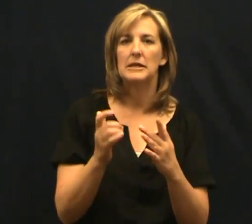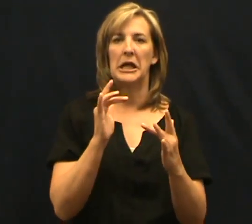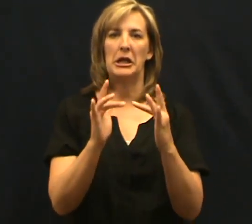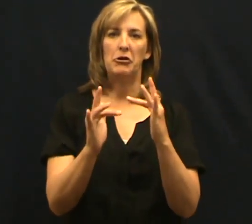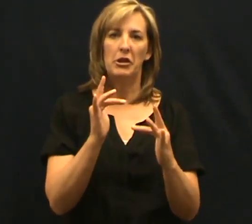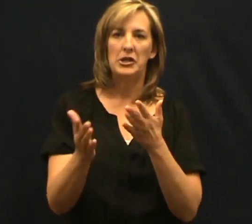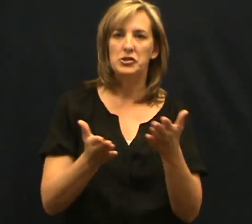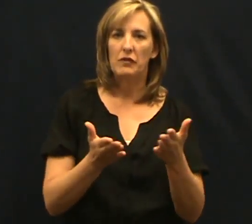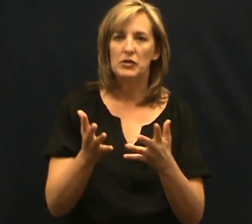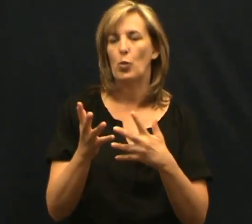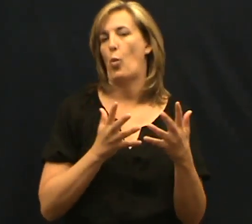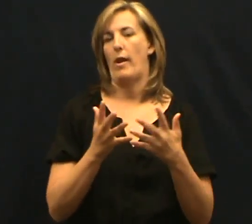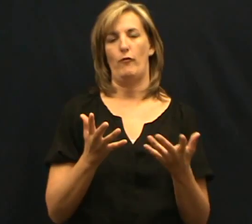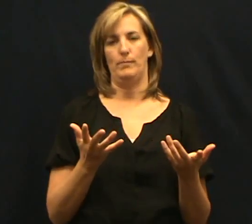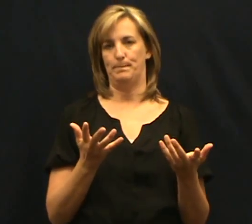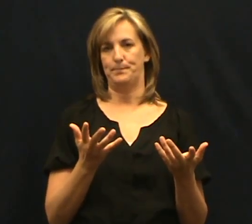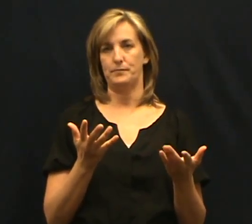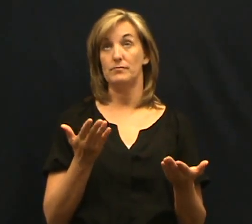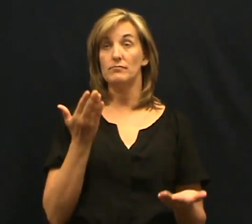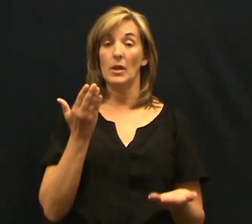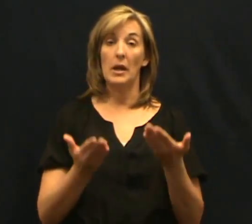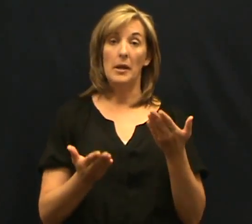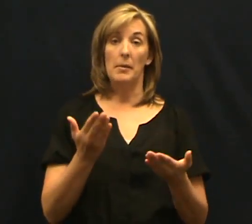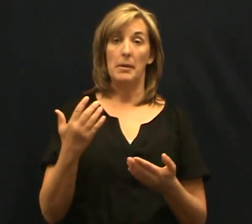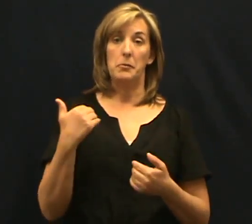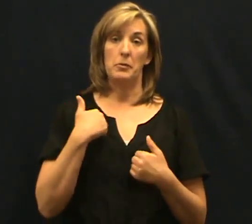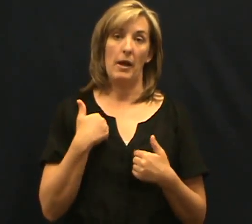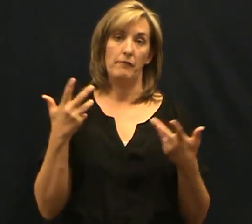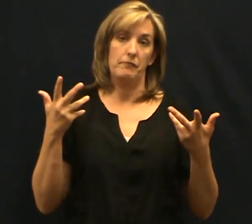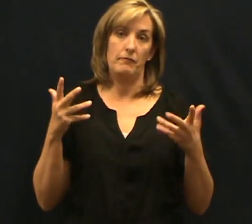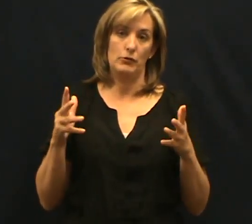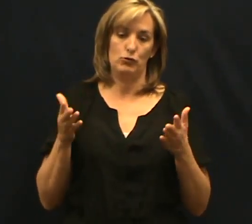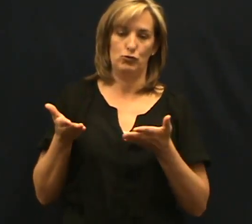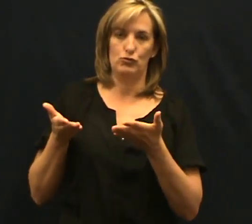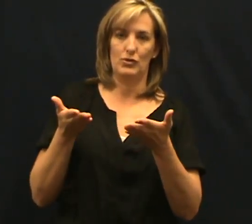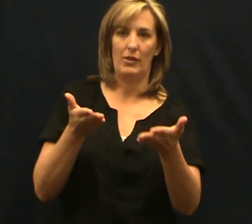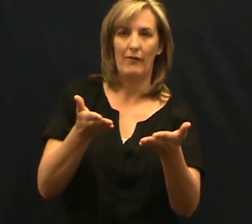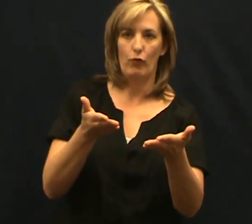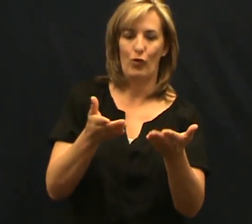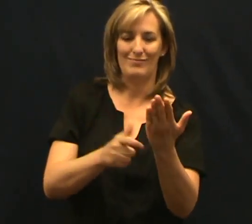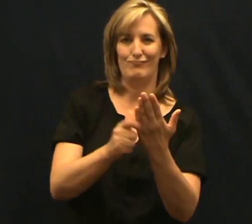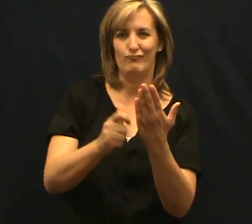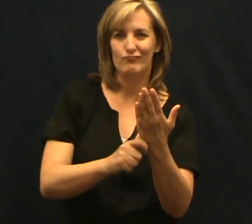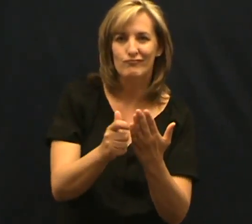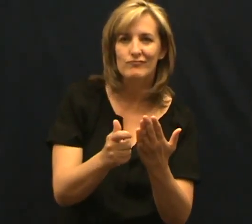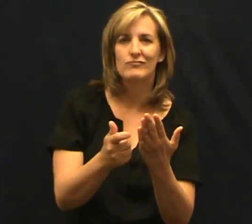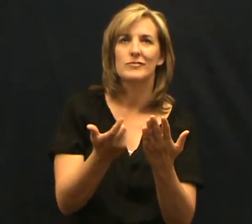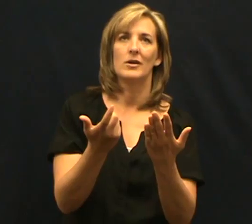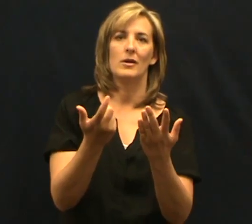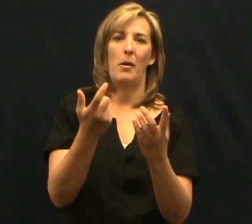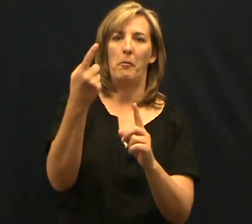to be. And maybe we have then delivered the subscription service over the month, or at least part of